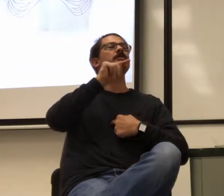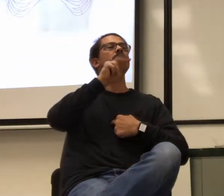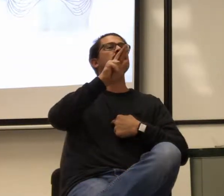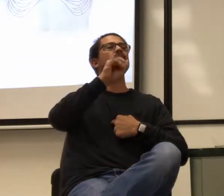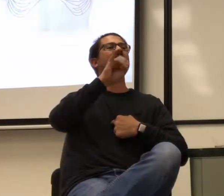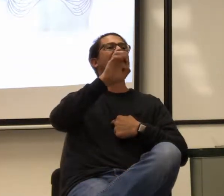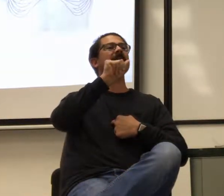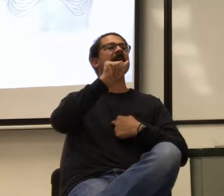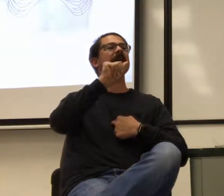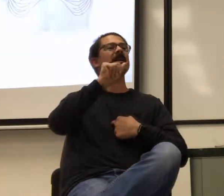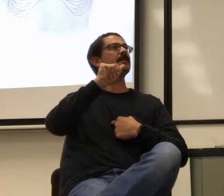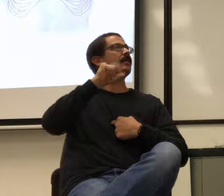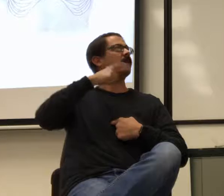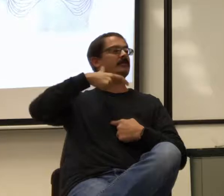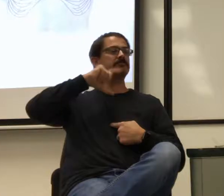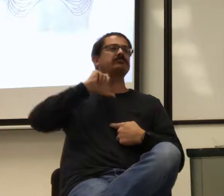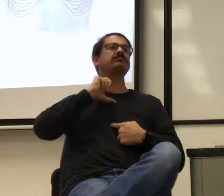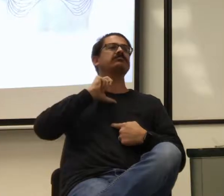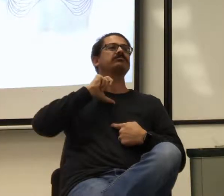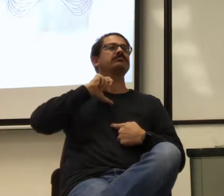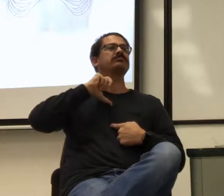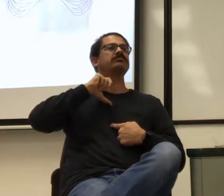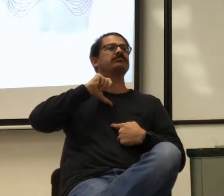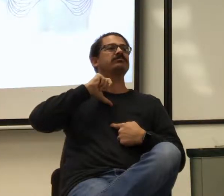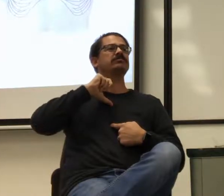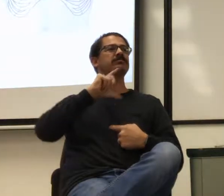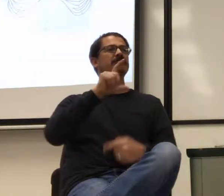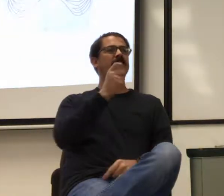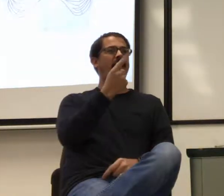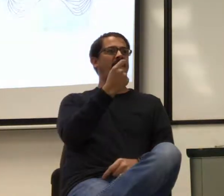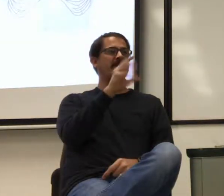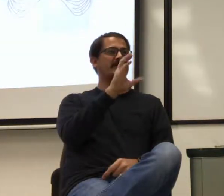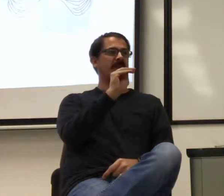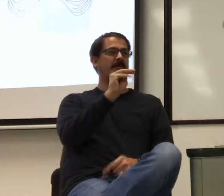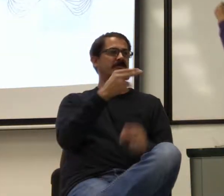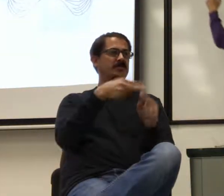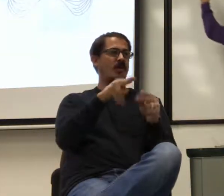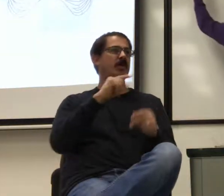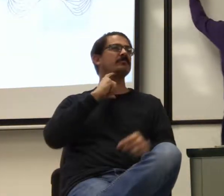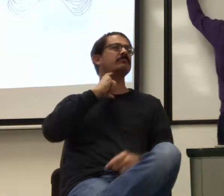about like that, about 11 centimeters. Okay.